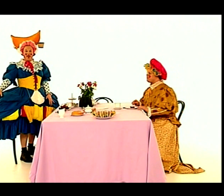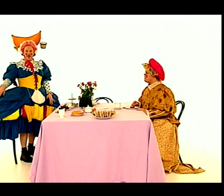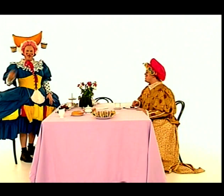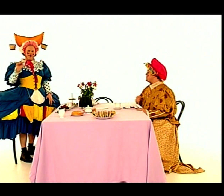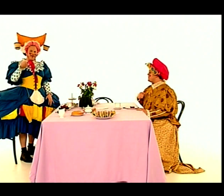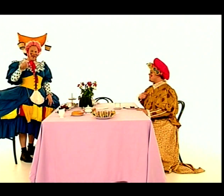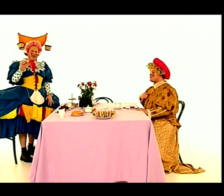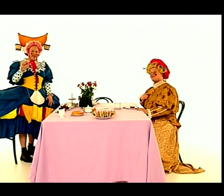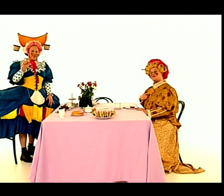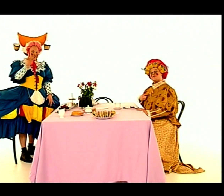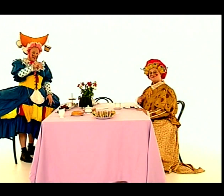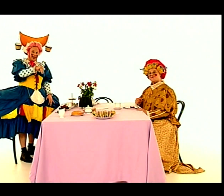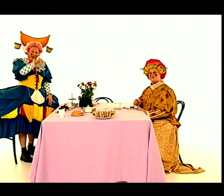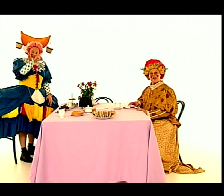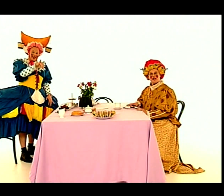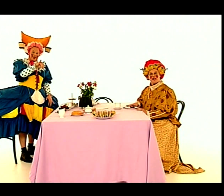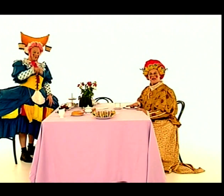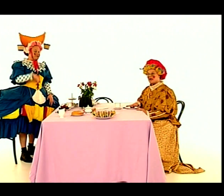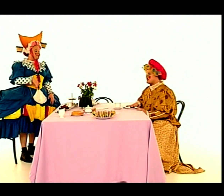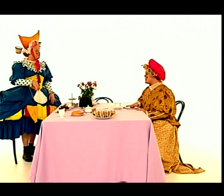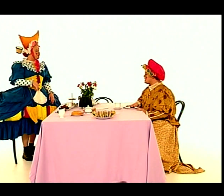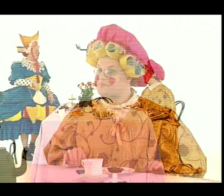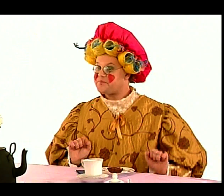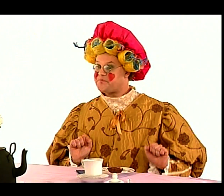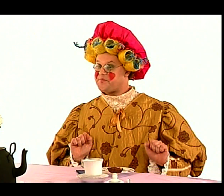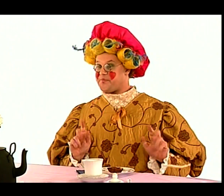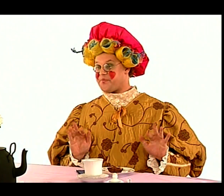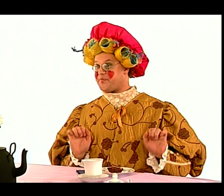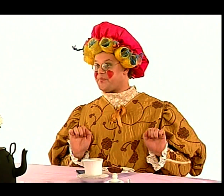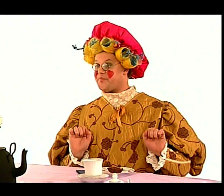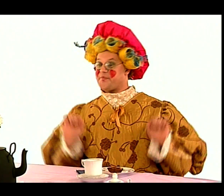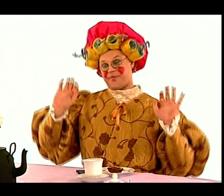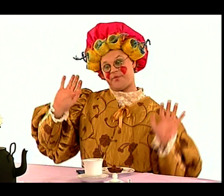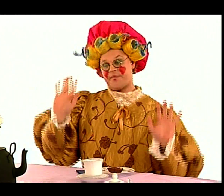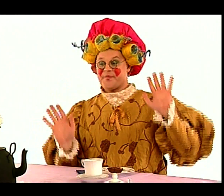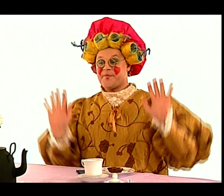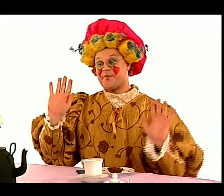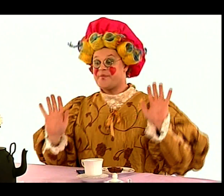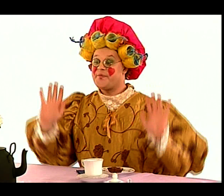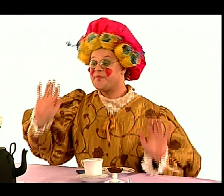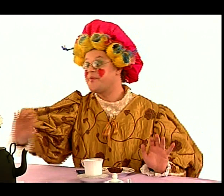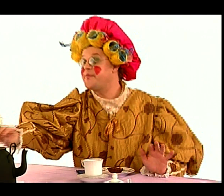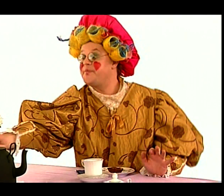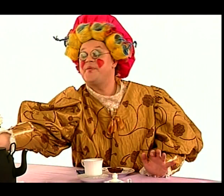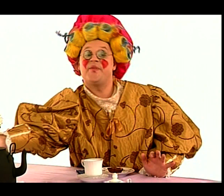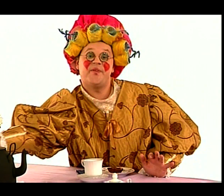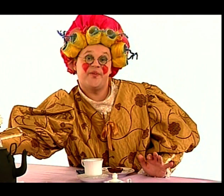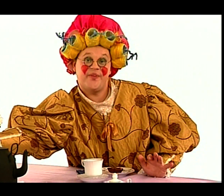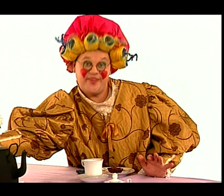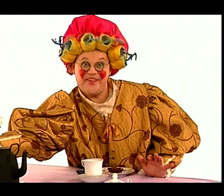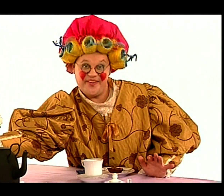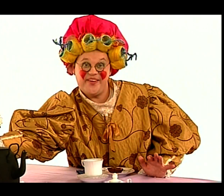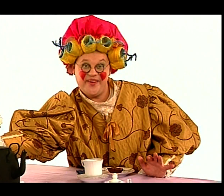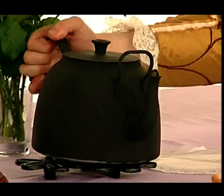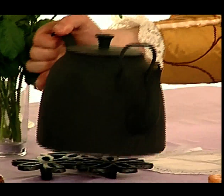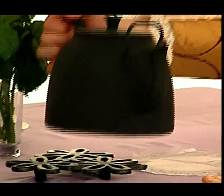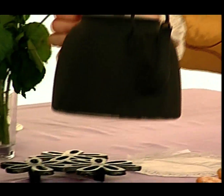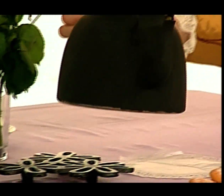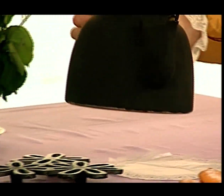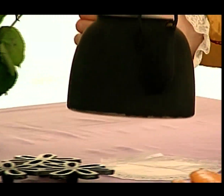Oh, yes, the kettle. Suki, take it off again. Suki, take it off again. Suki,